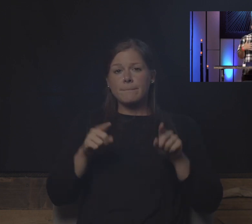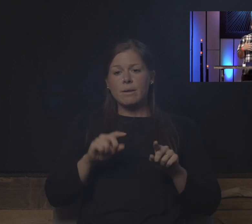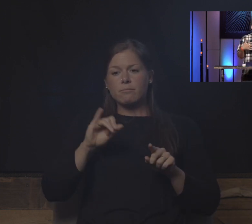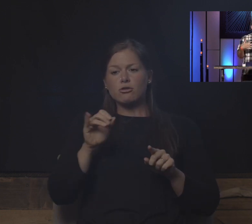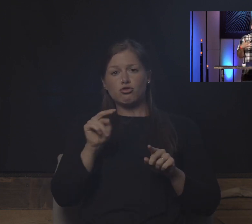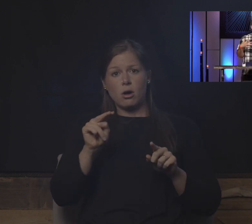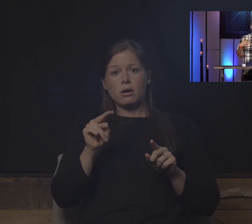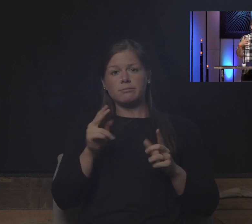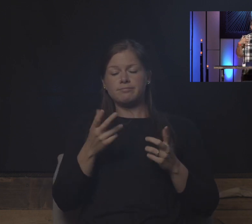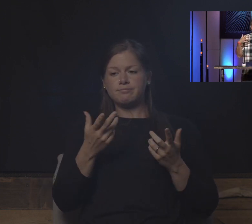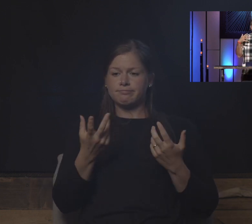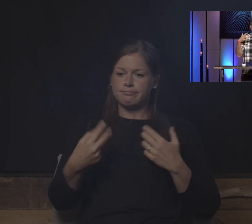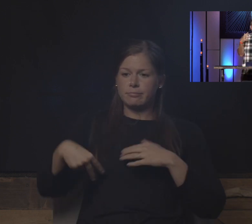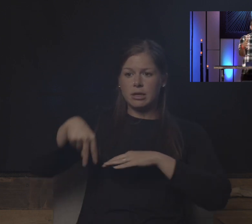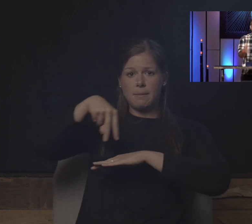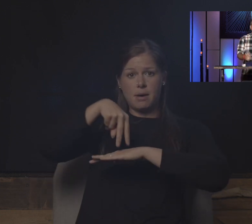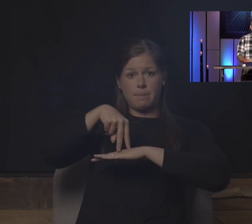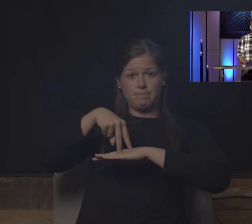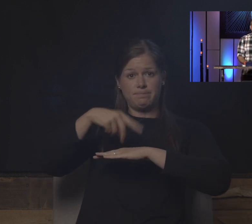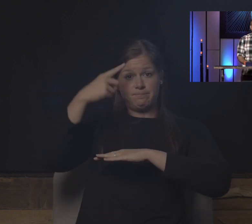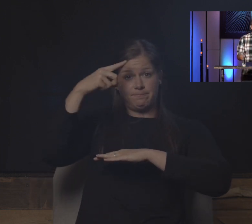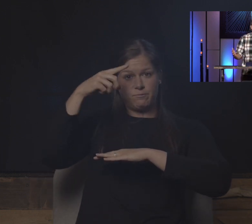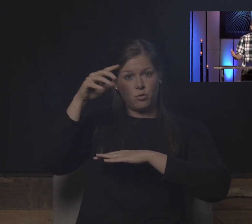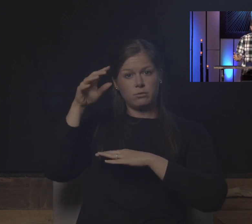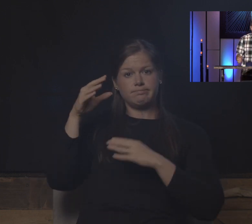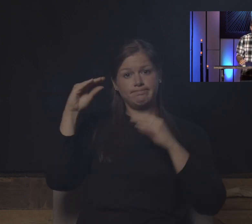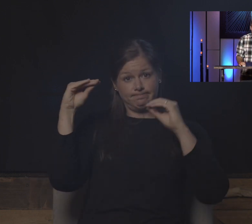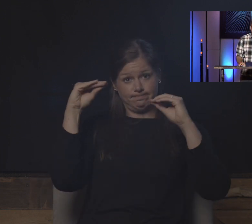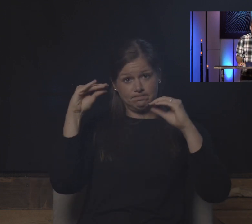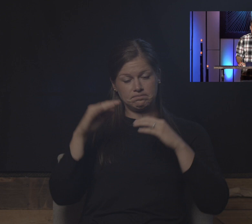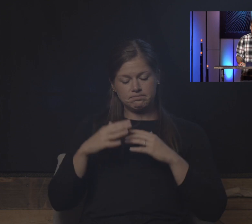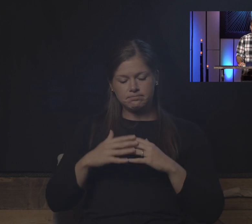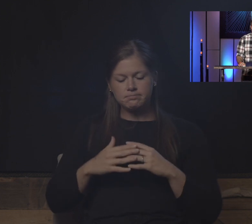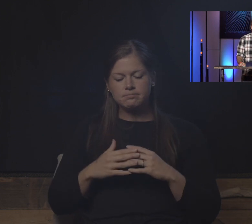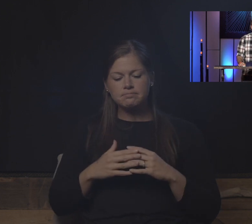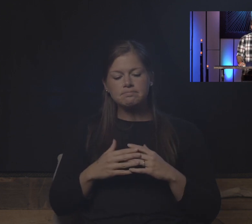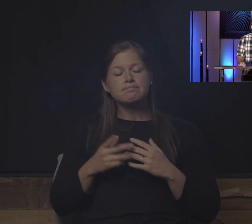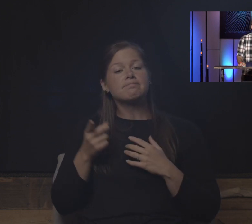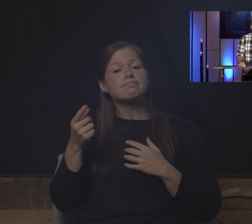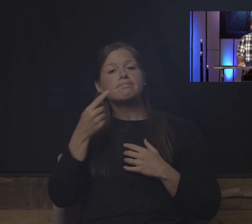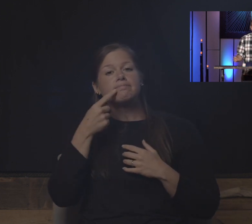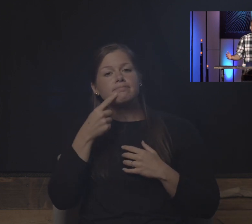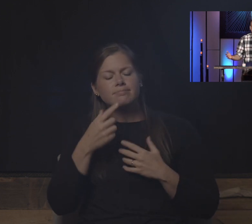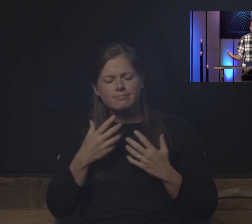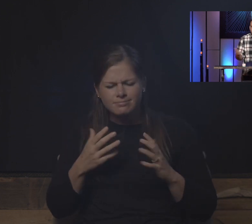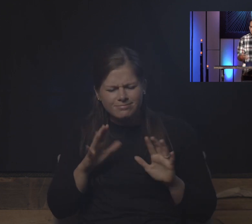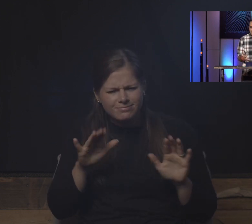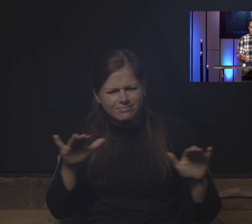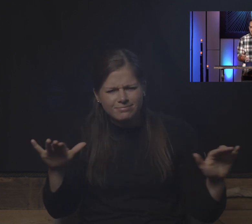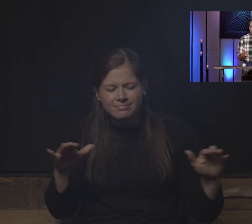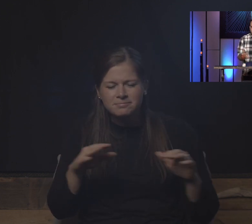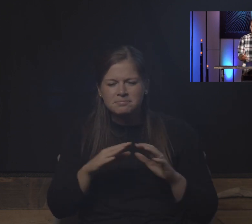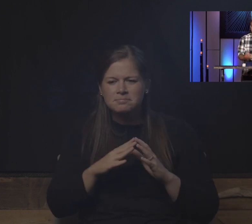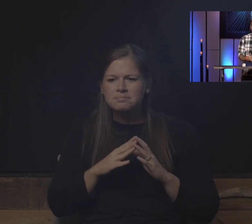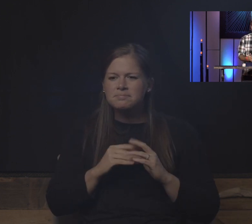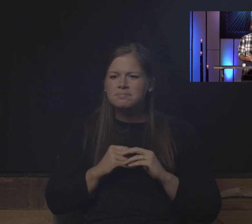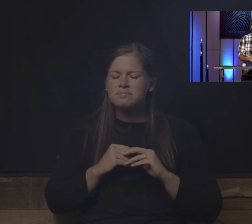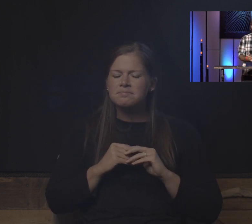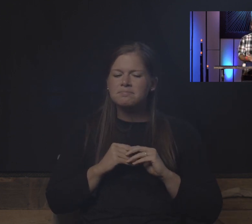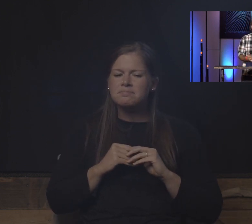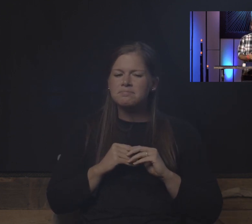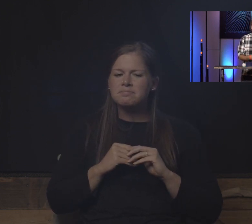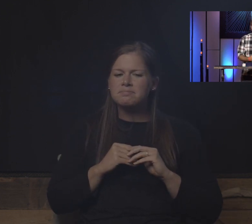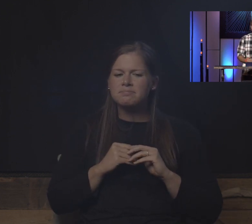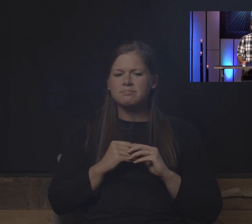remember sitting there stunned because he basically said this: "How can I be mad at Chad